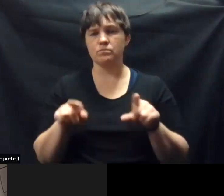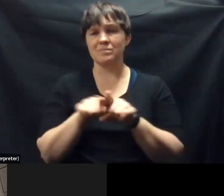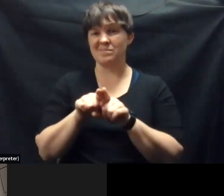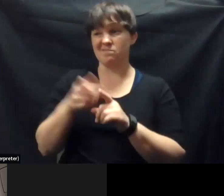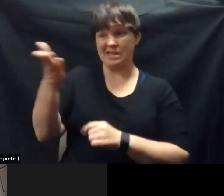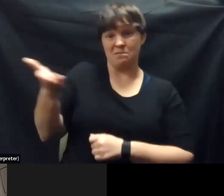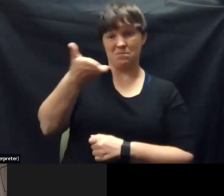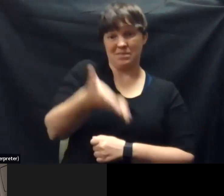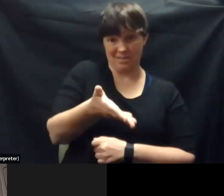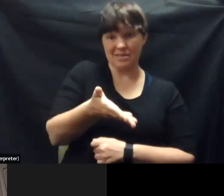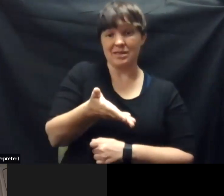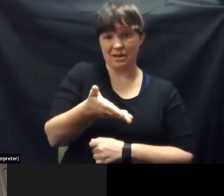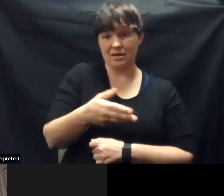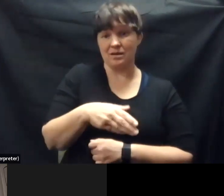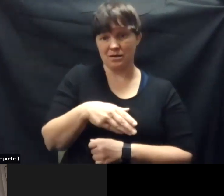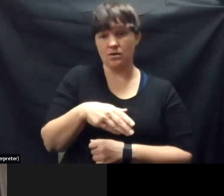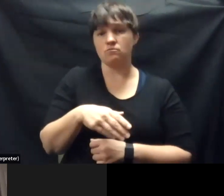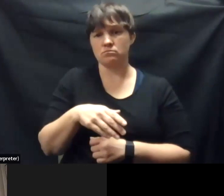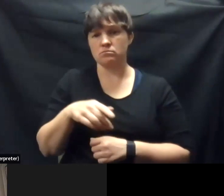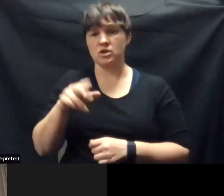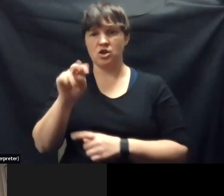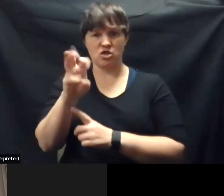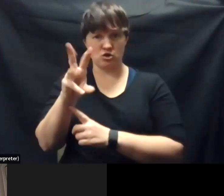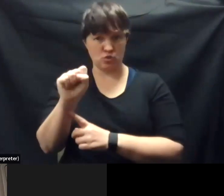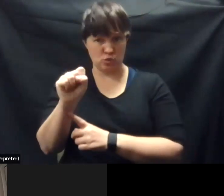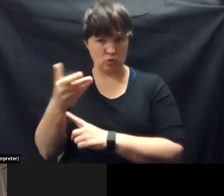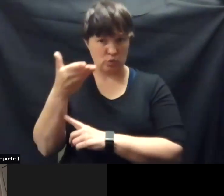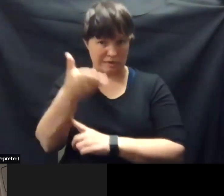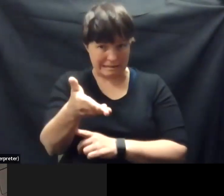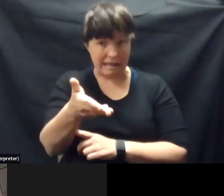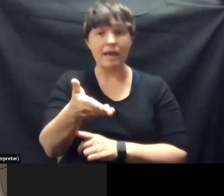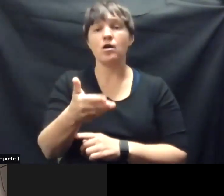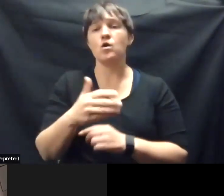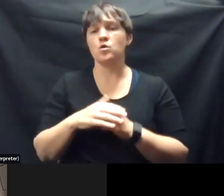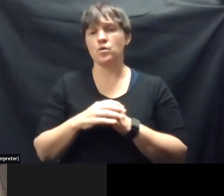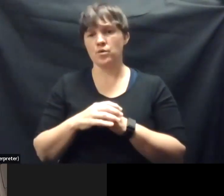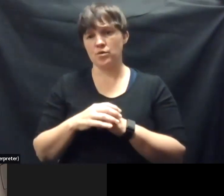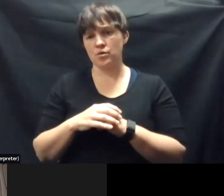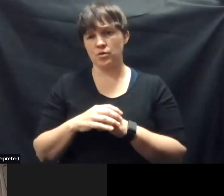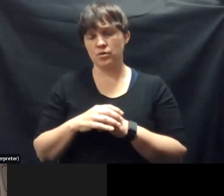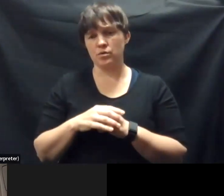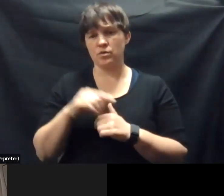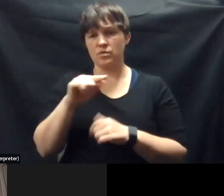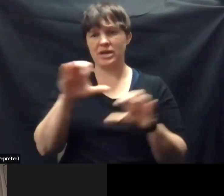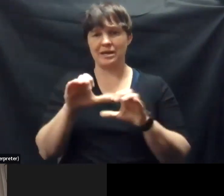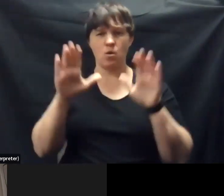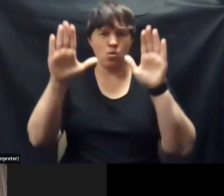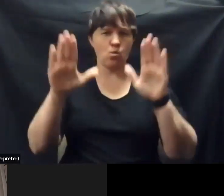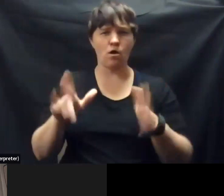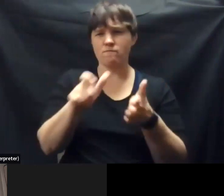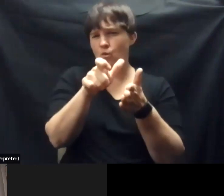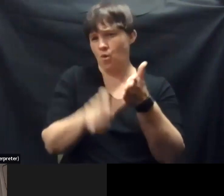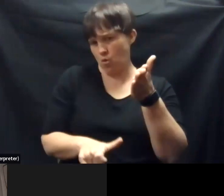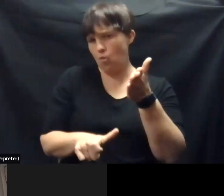there. KWWL News was also able to attend, and they did a wonderful